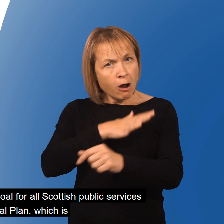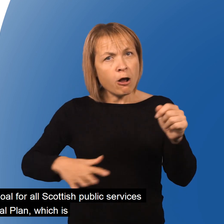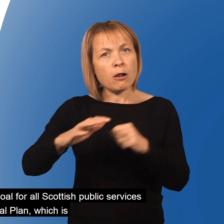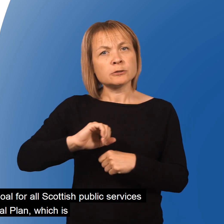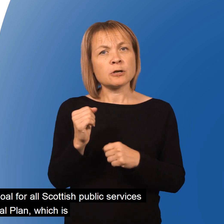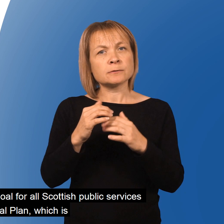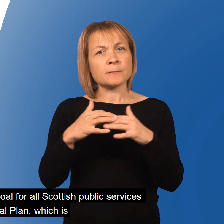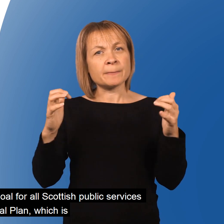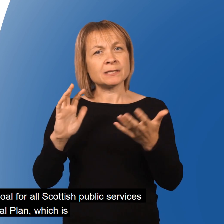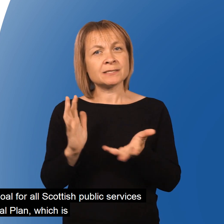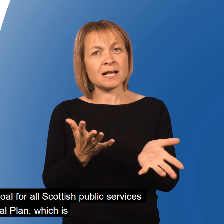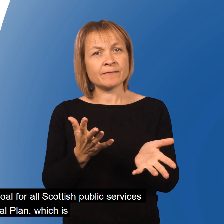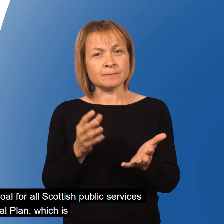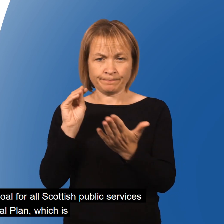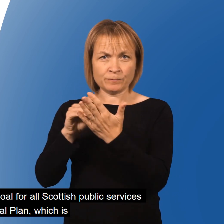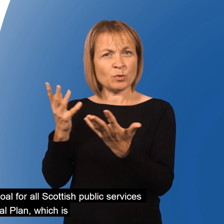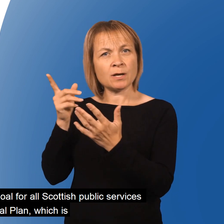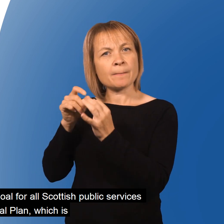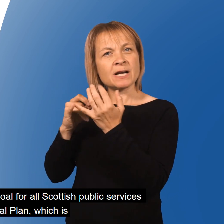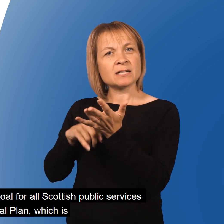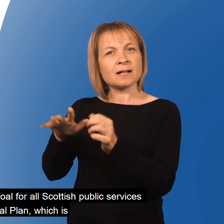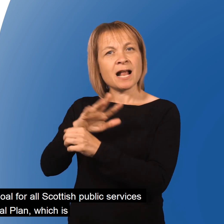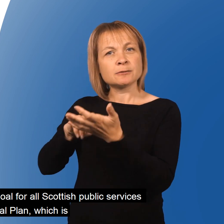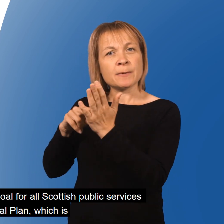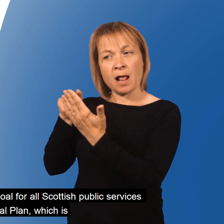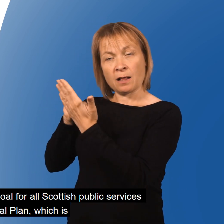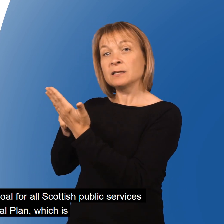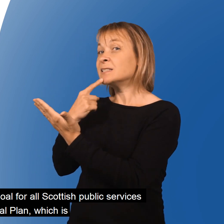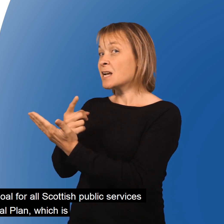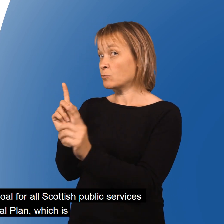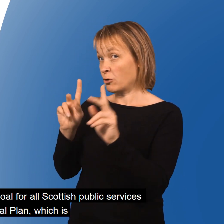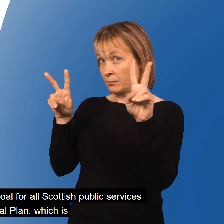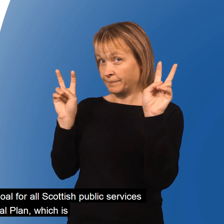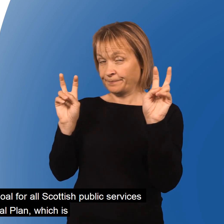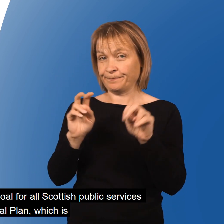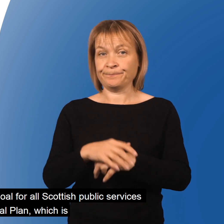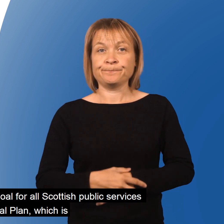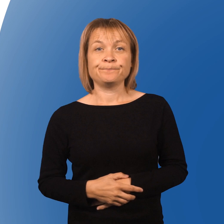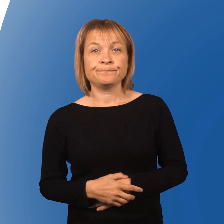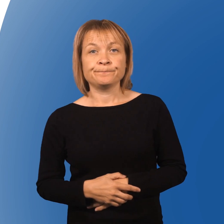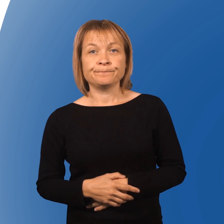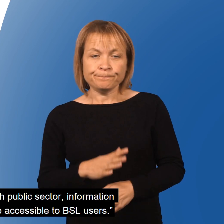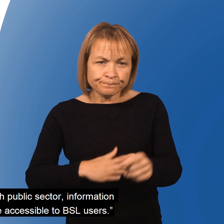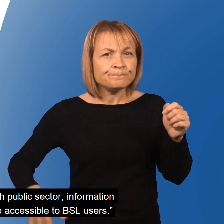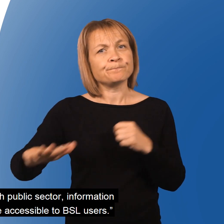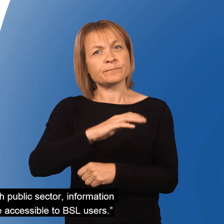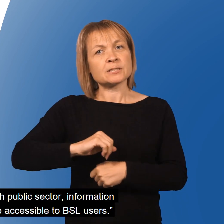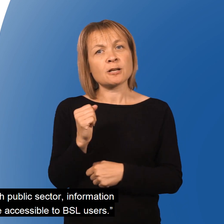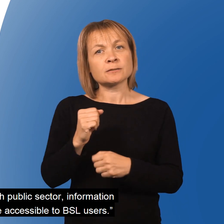public services set out in the BSL National Plan, which is: across the Scottish